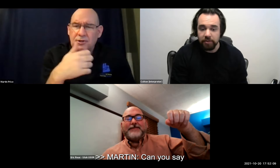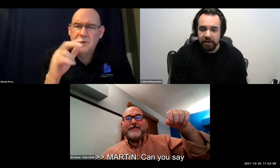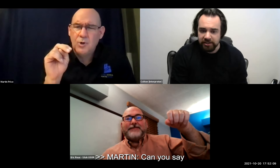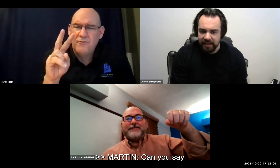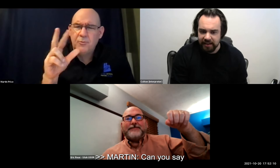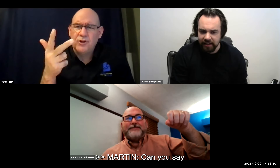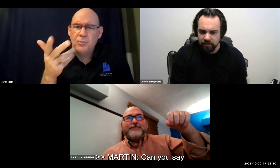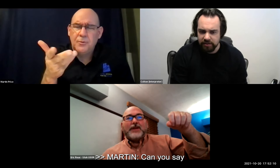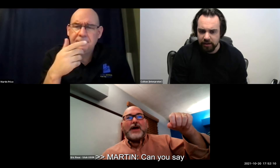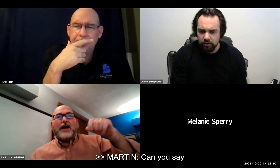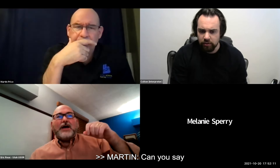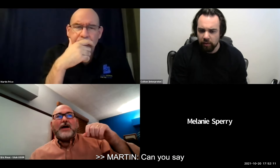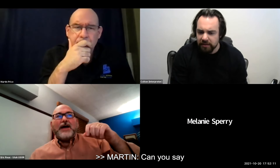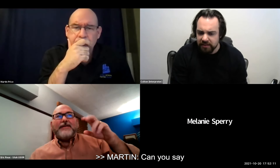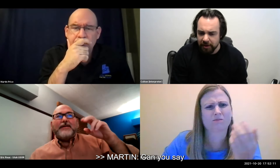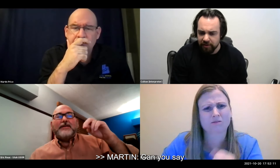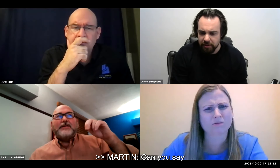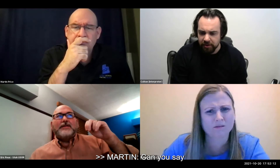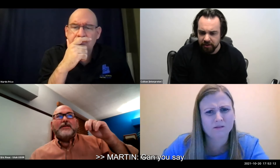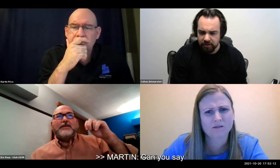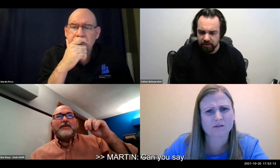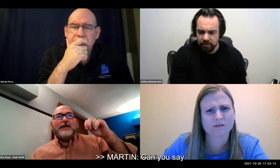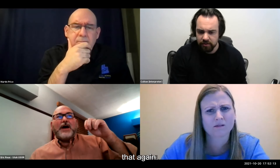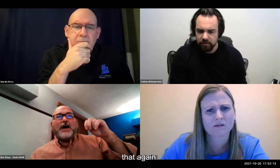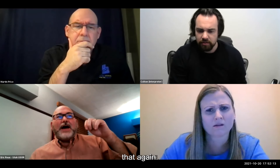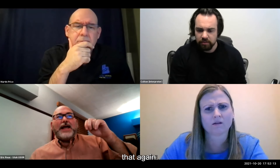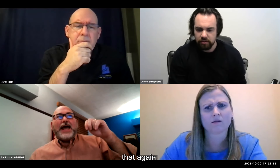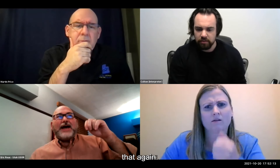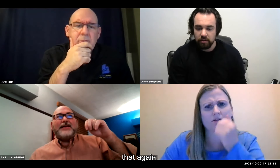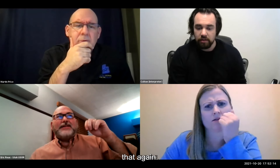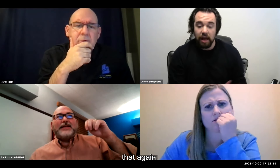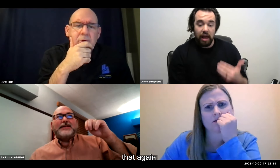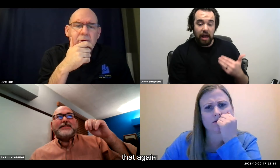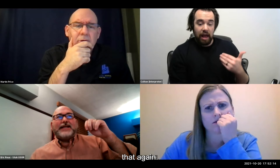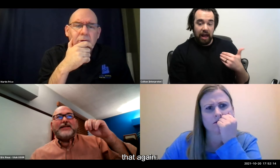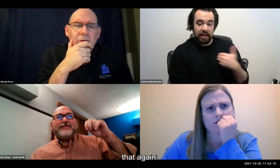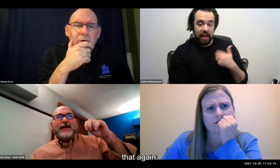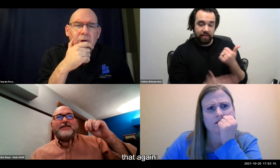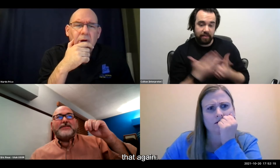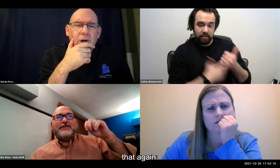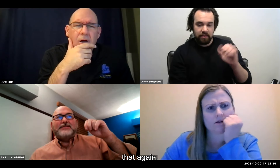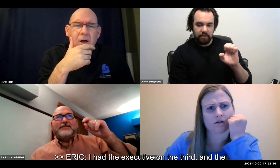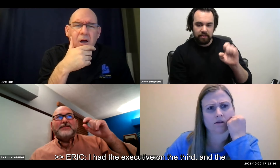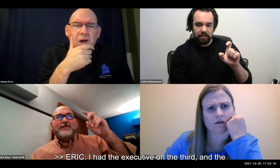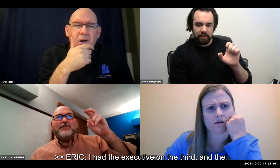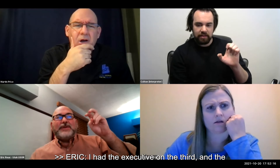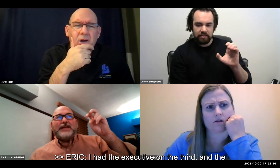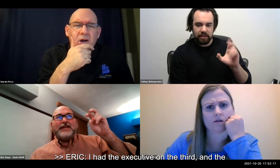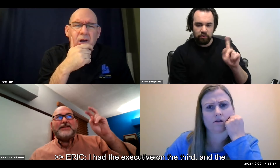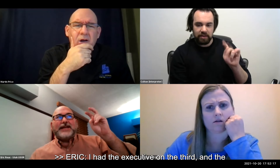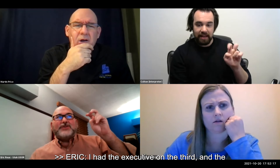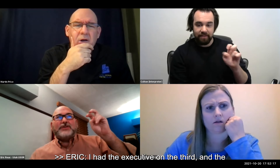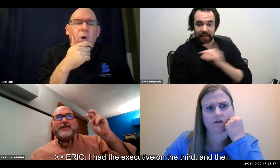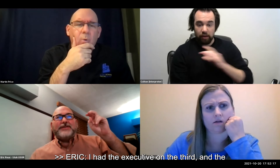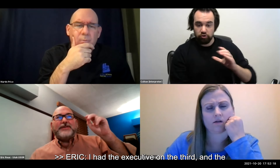I'm sorry, could you say that again? You said, what's happening on November 3rd? I had the executive council